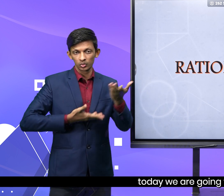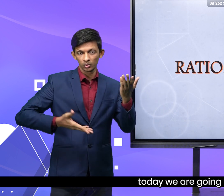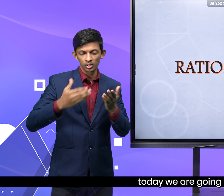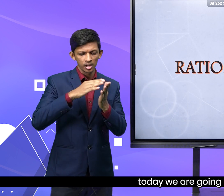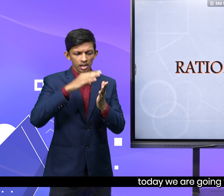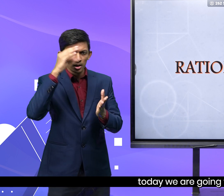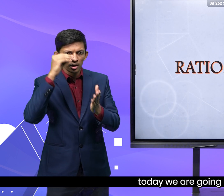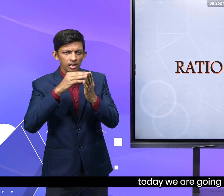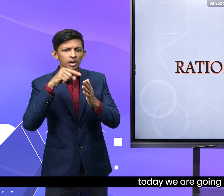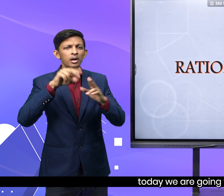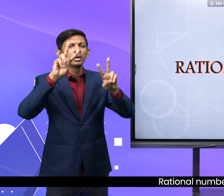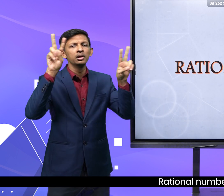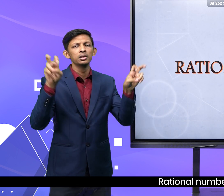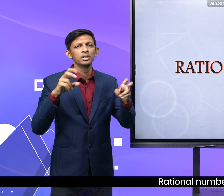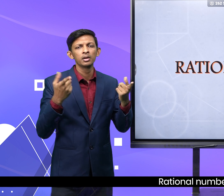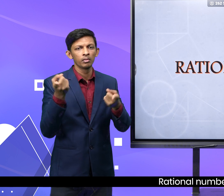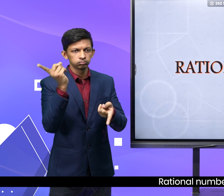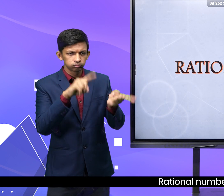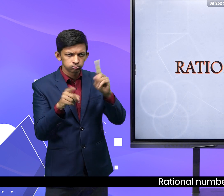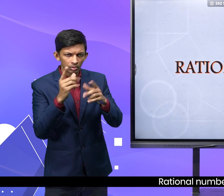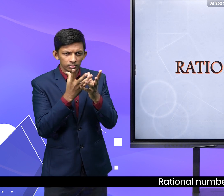Today we are going to learn rational numbers.